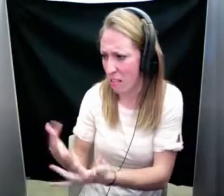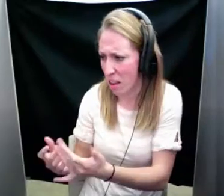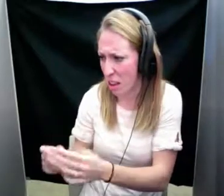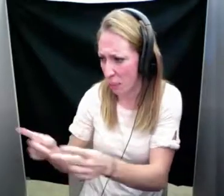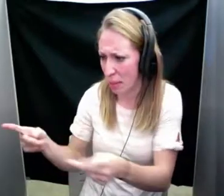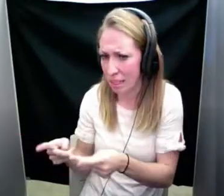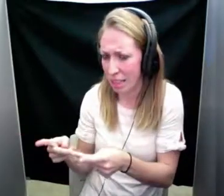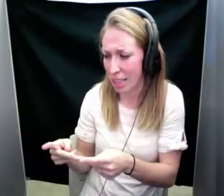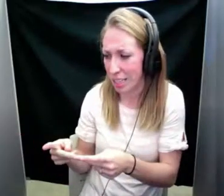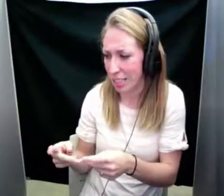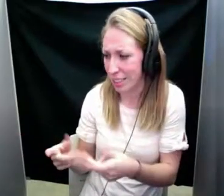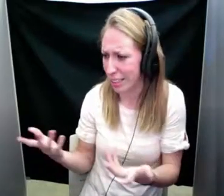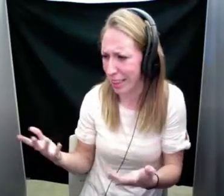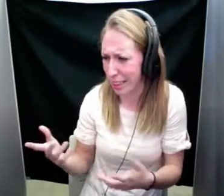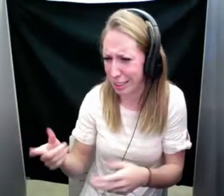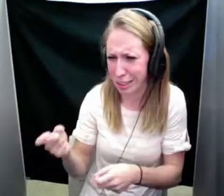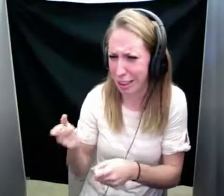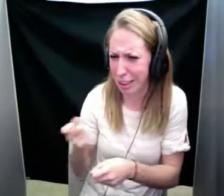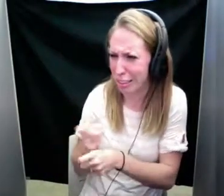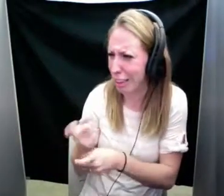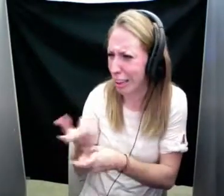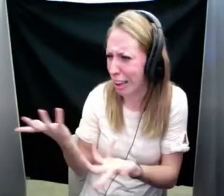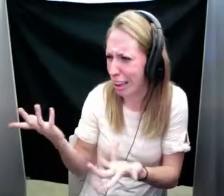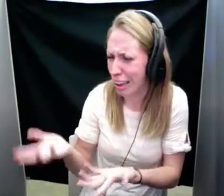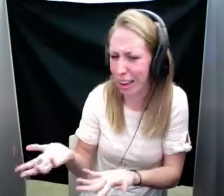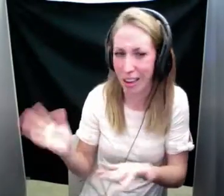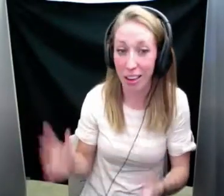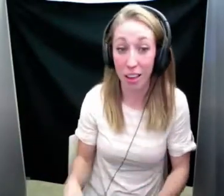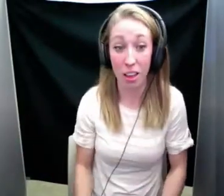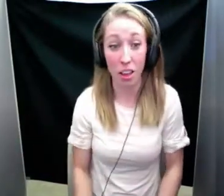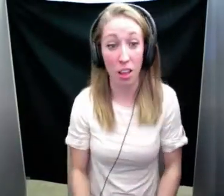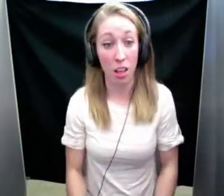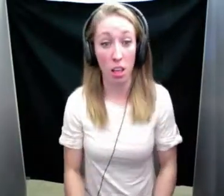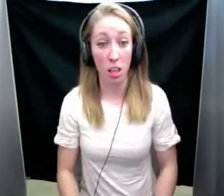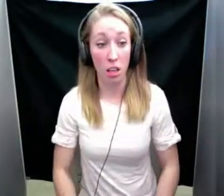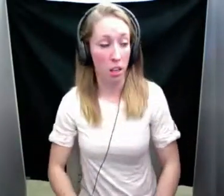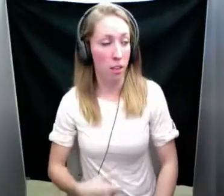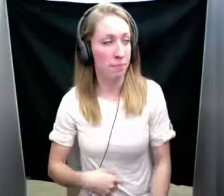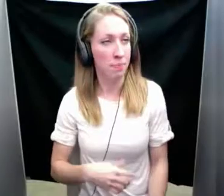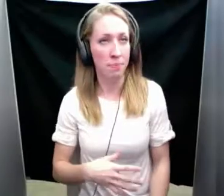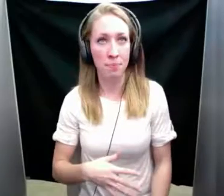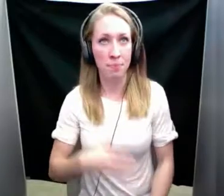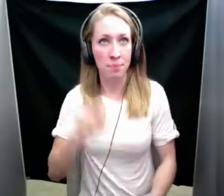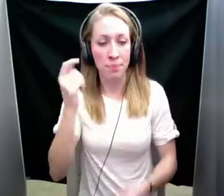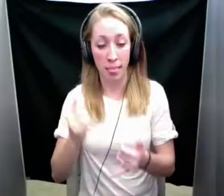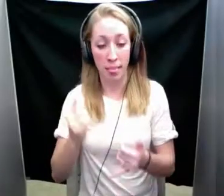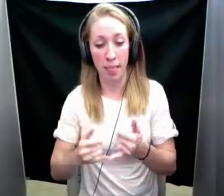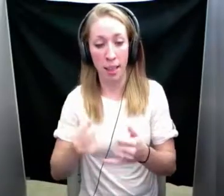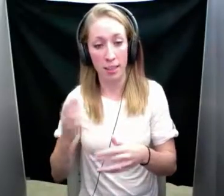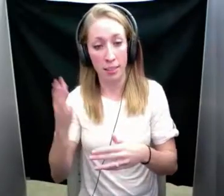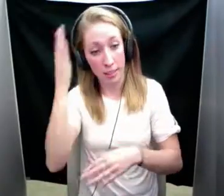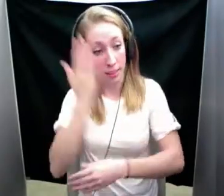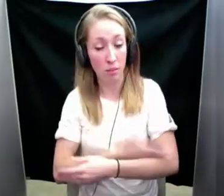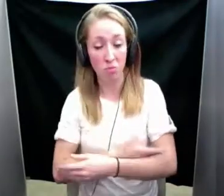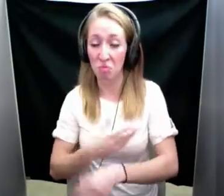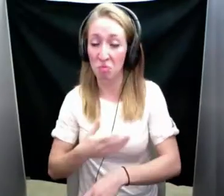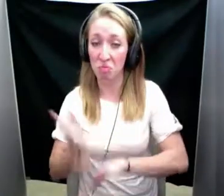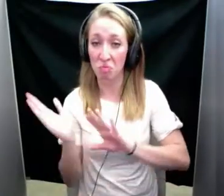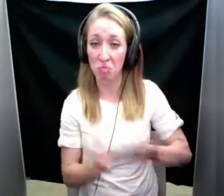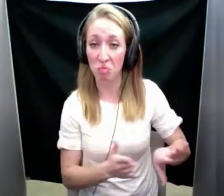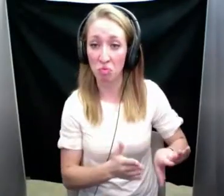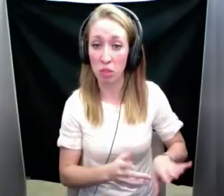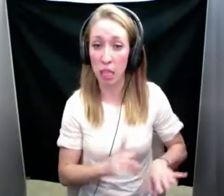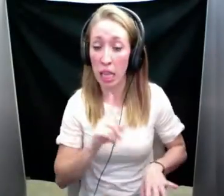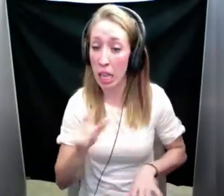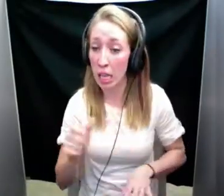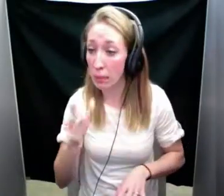hanging onto your mama's skirts. I mean, give us a break, But he didn't pay any attention. He just went to his mother and asked for some